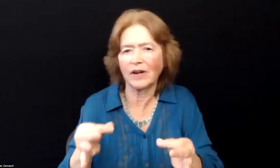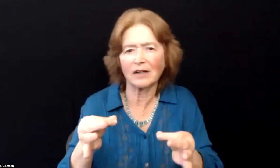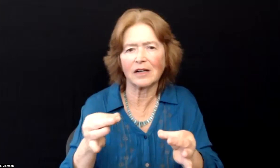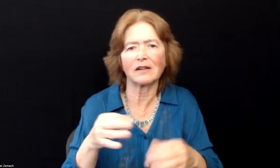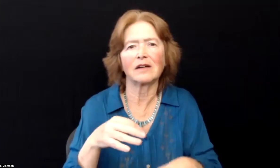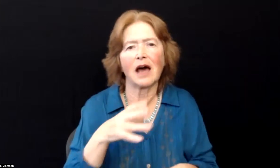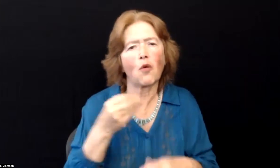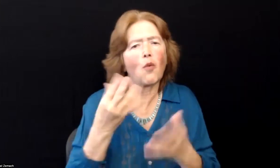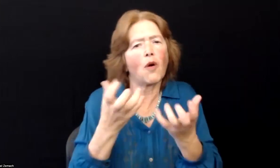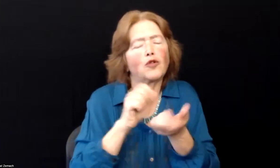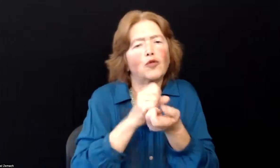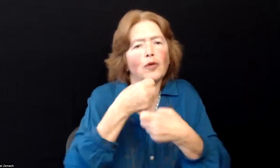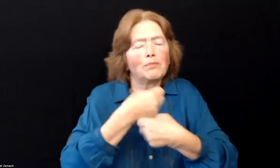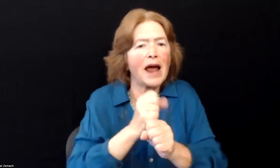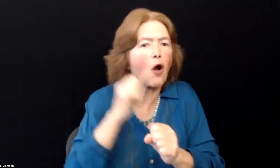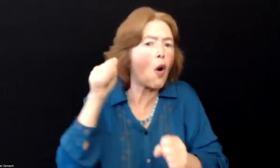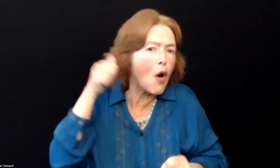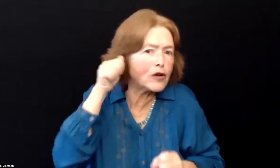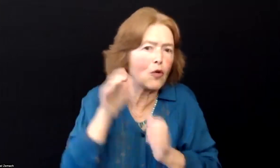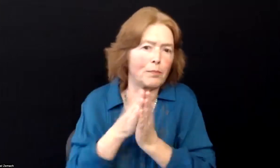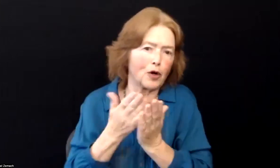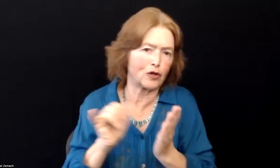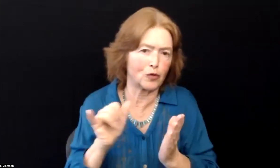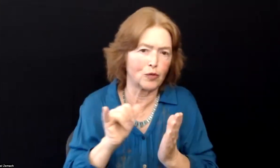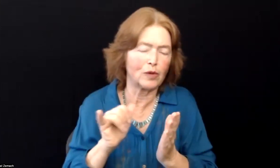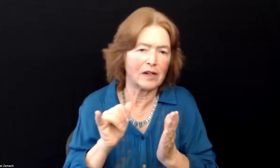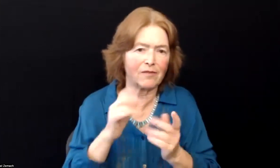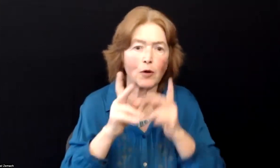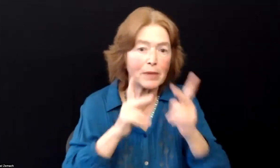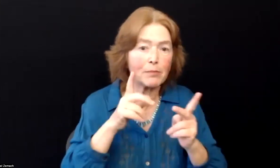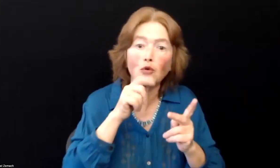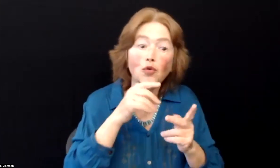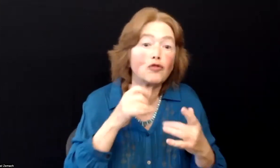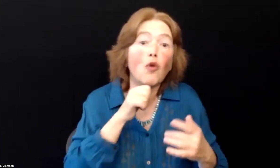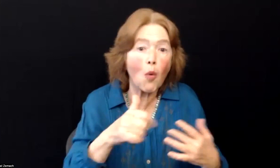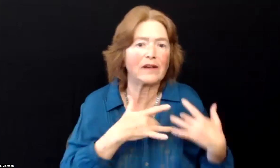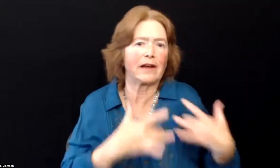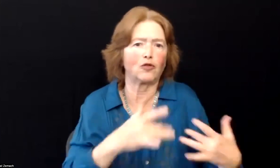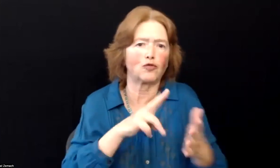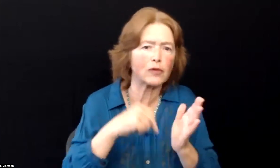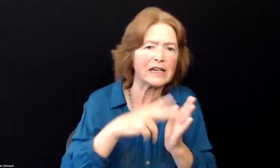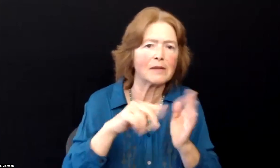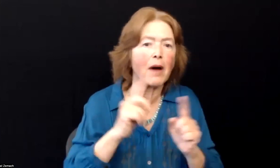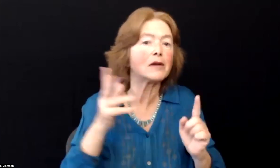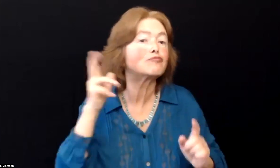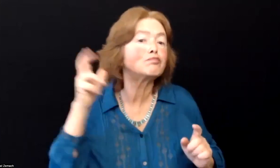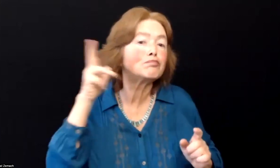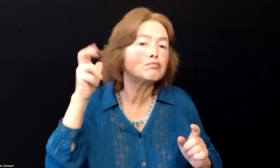definitely. And I also would like to make an audiobook for people who don't tend to read books but tend to listen